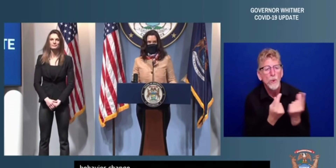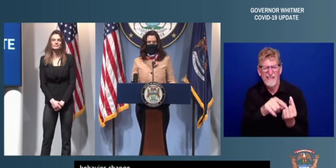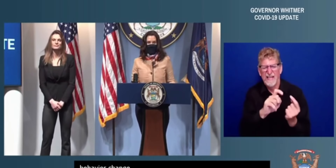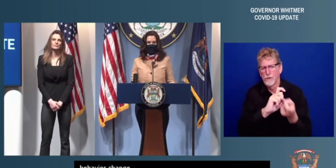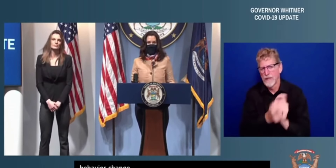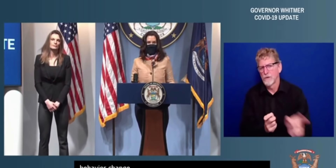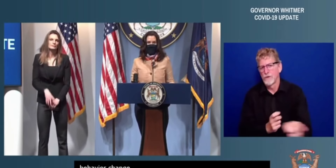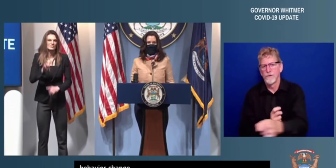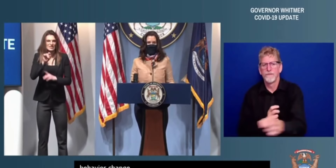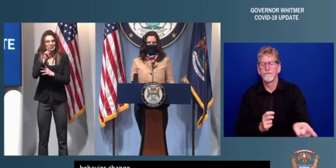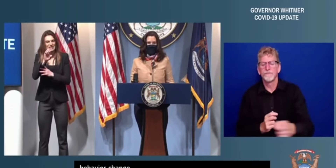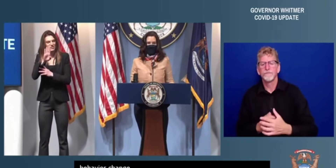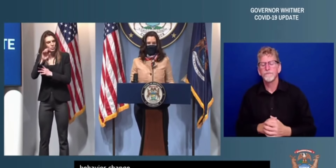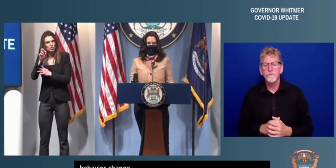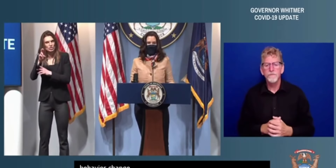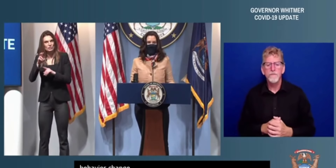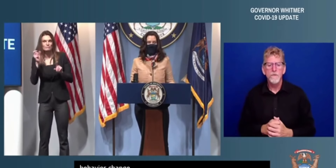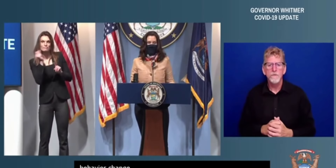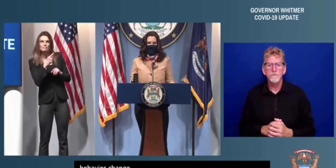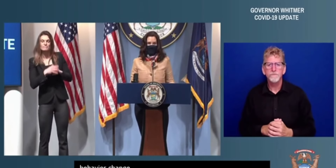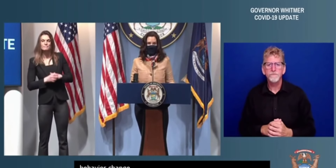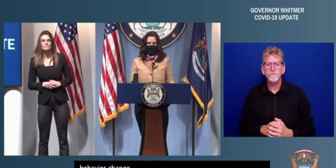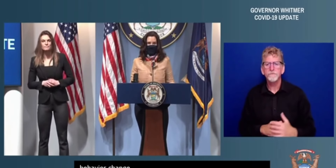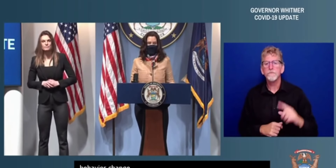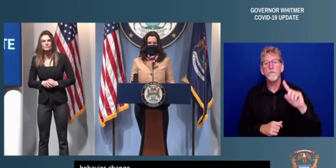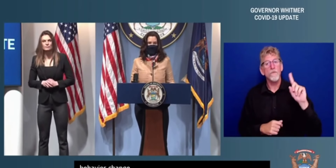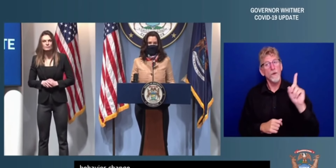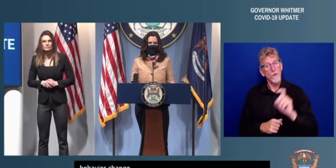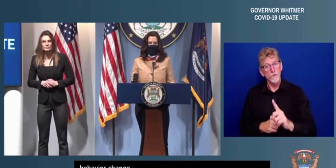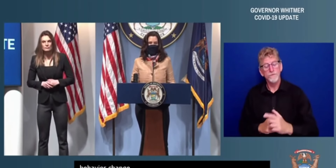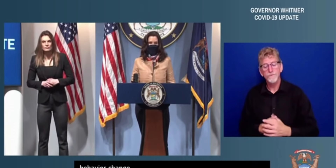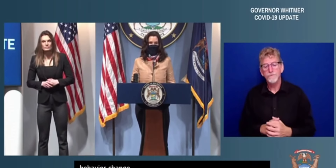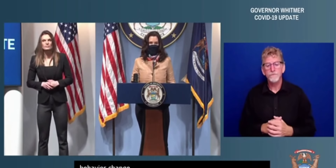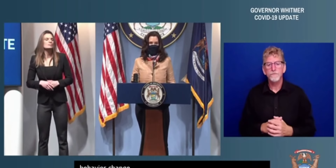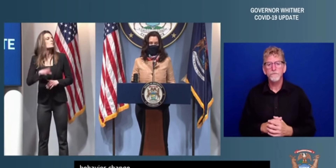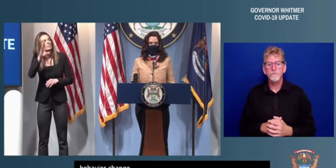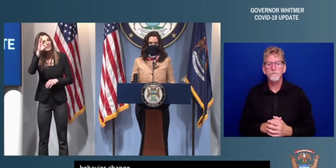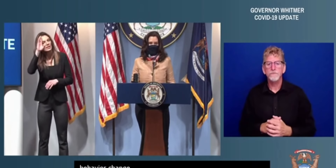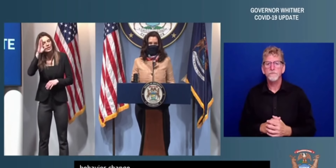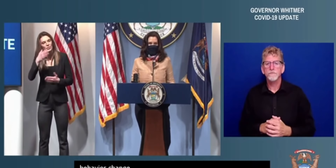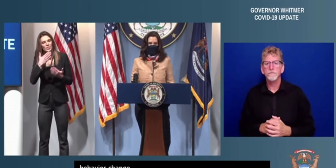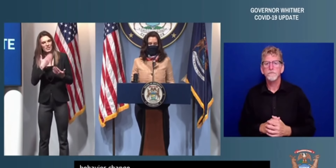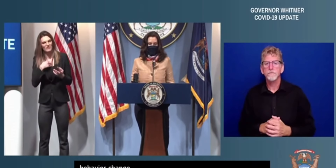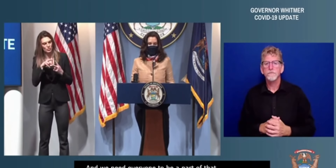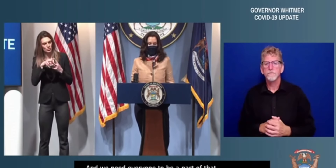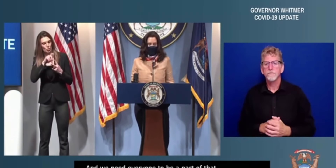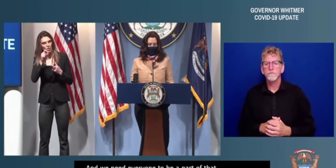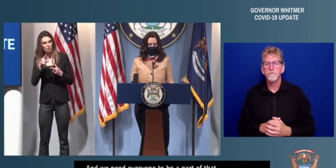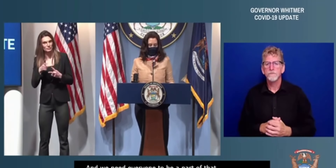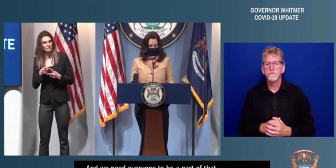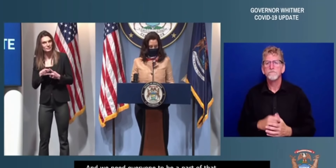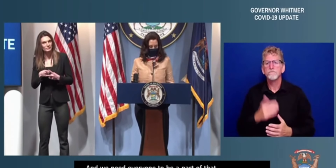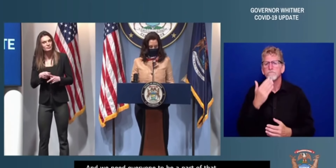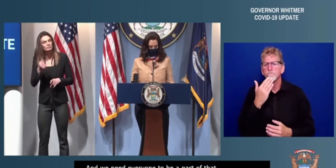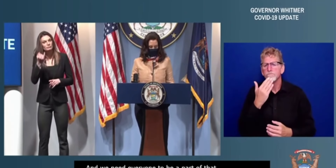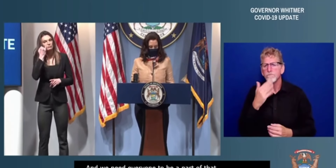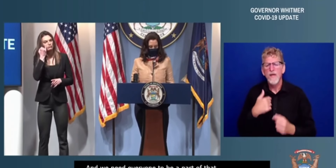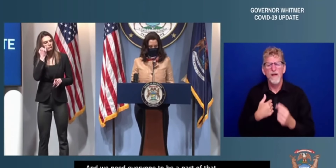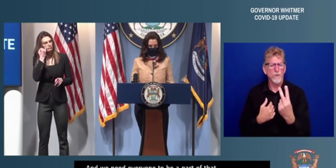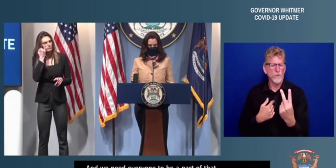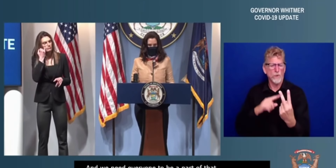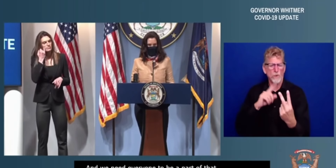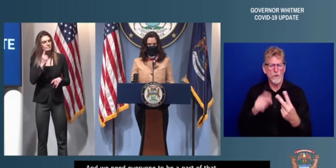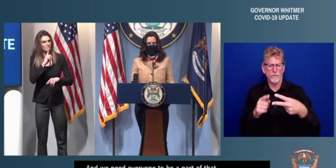Over to Dave Boucher with the Detroit Free Press next. Hi, Governor. Thank you for taking the time. Two really quick questions. One, if this is a compliance